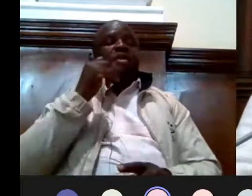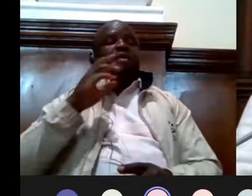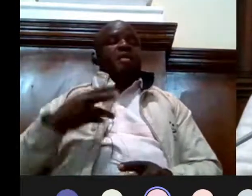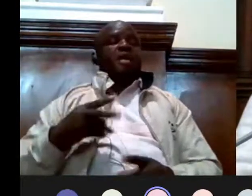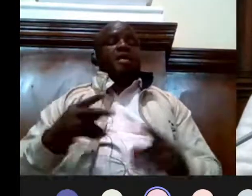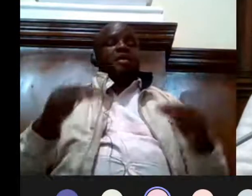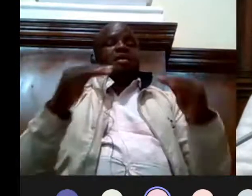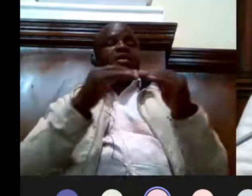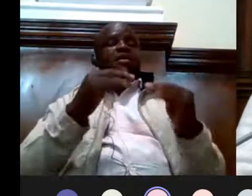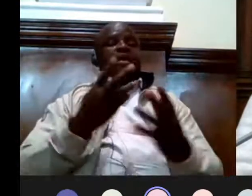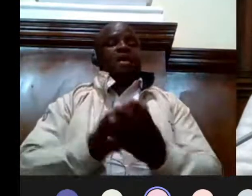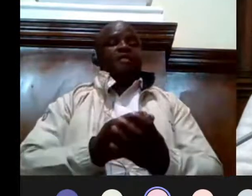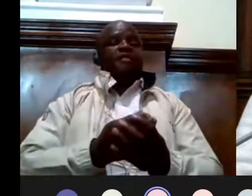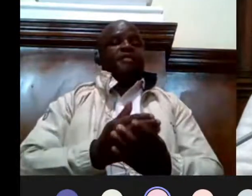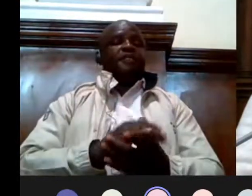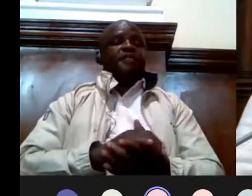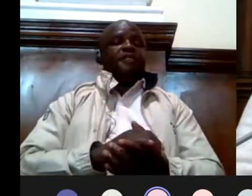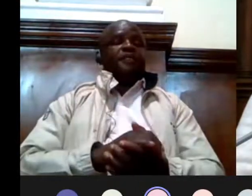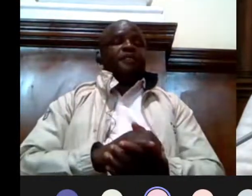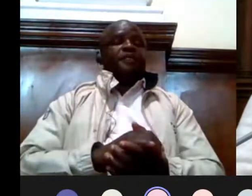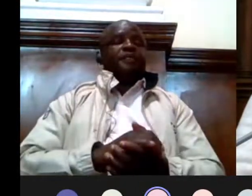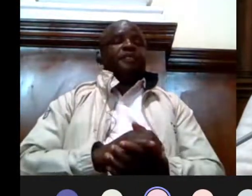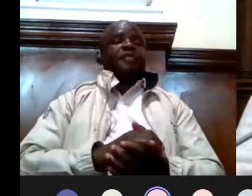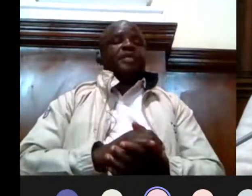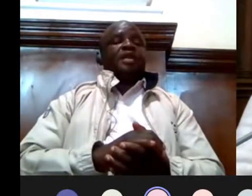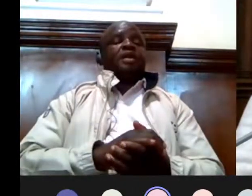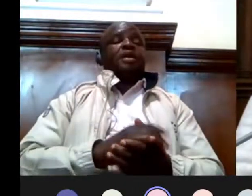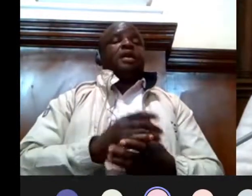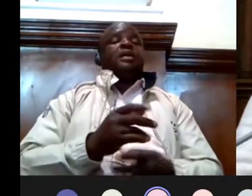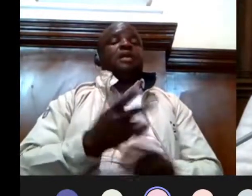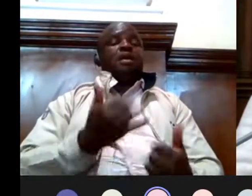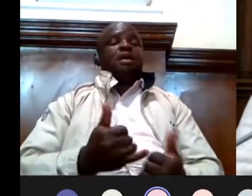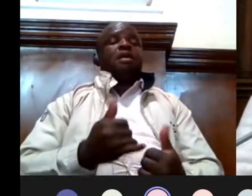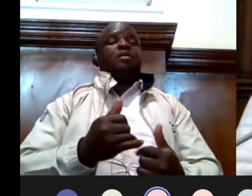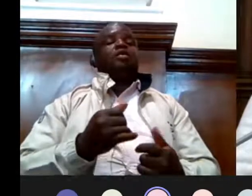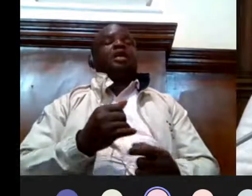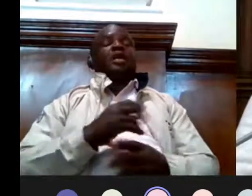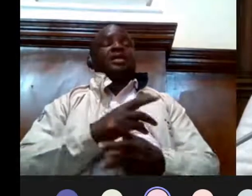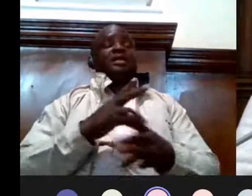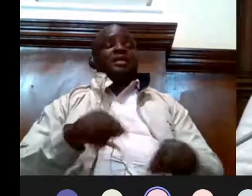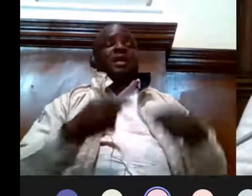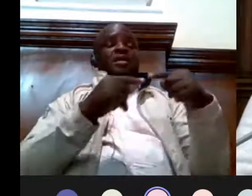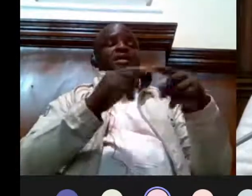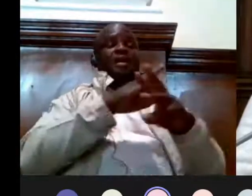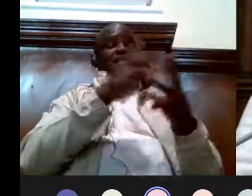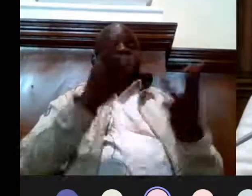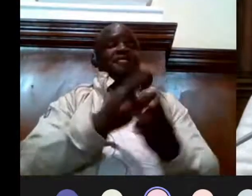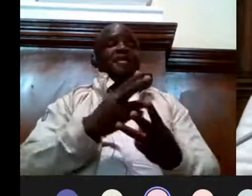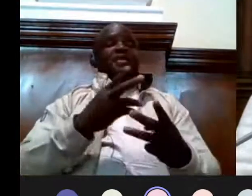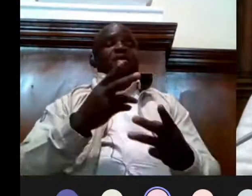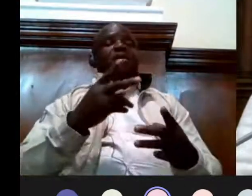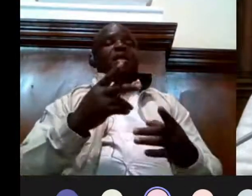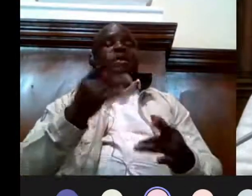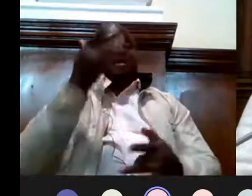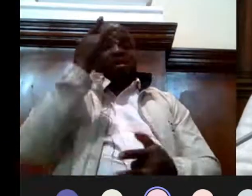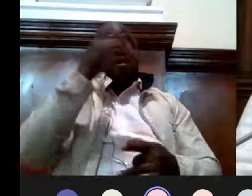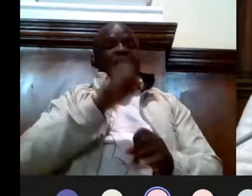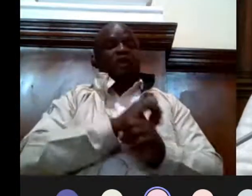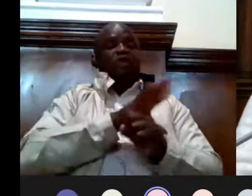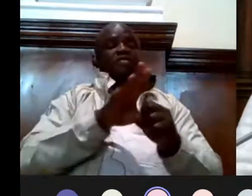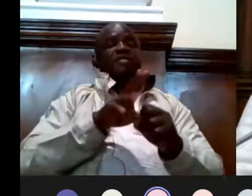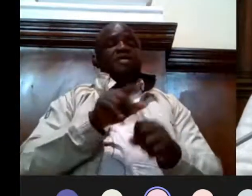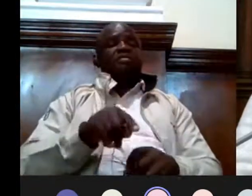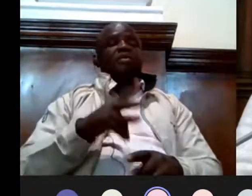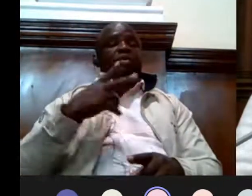Speaker, the current global pandemic requires us and as women to be flexible